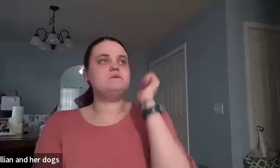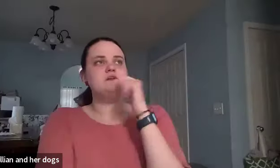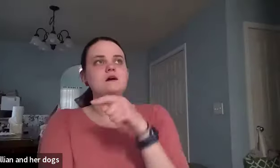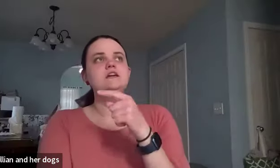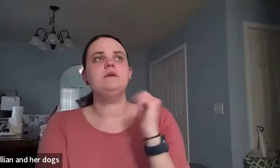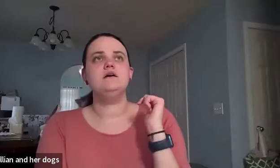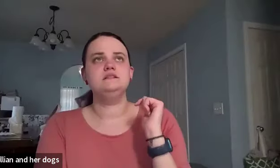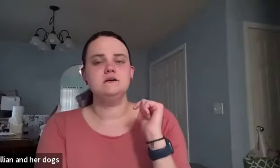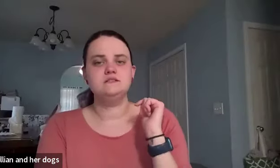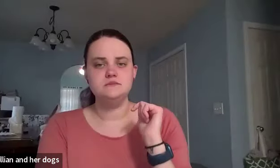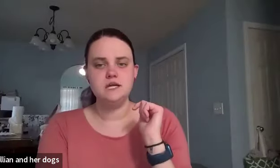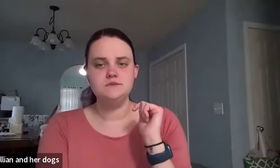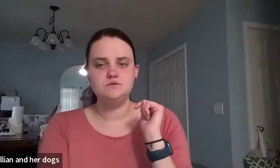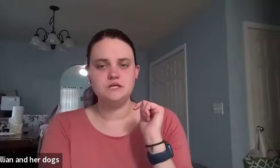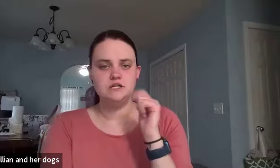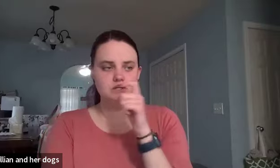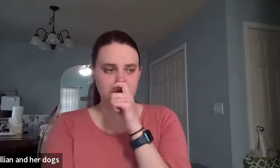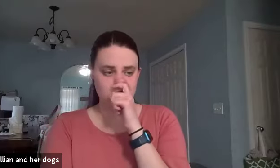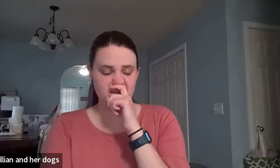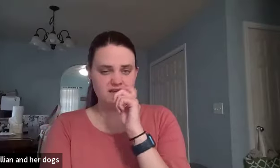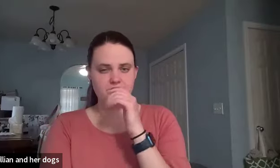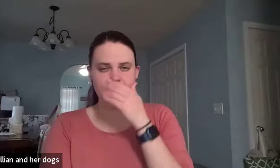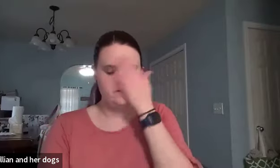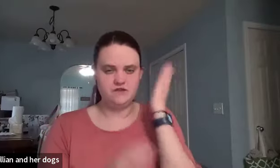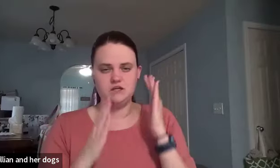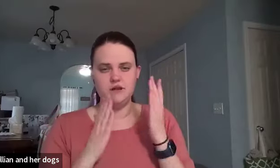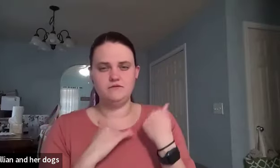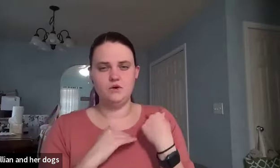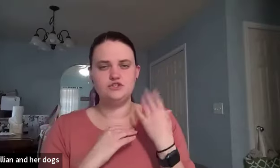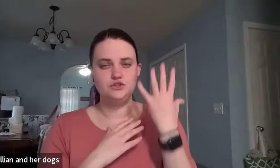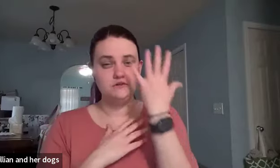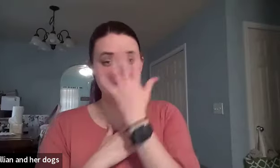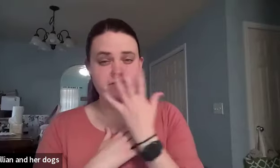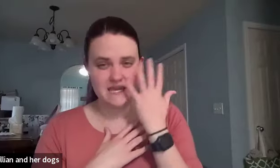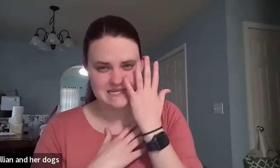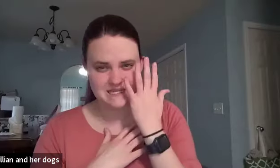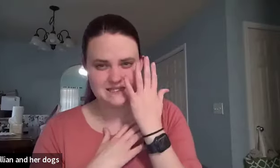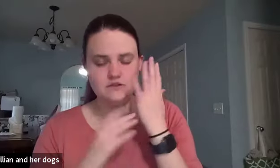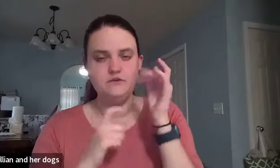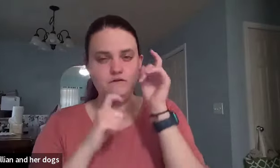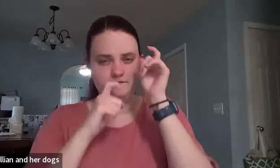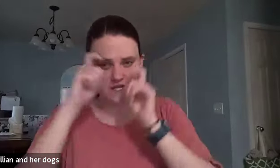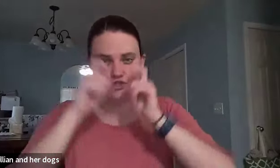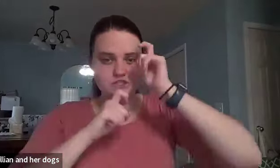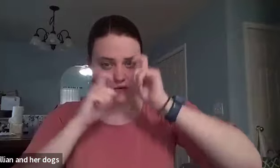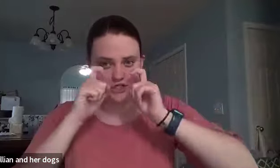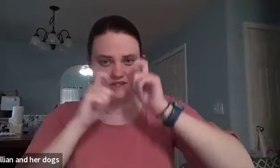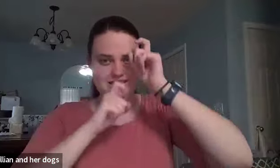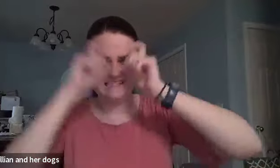was talking about is how sometimes when, like I think we've talked about it before. So your facial expressions, this